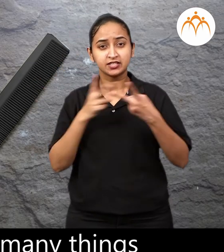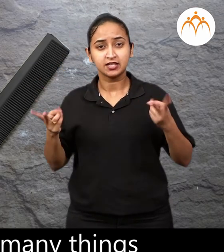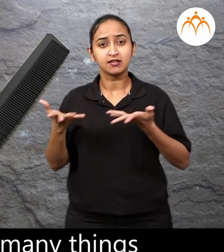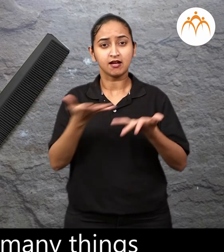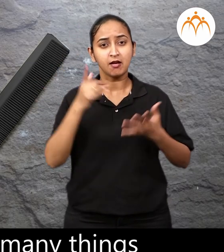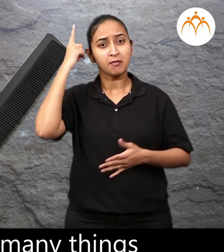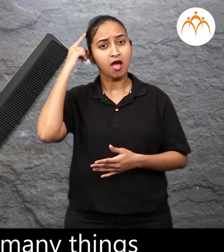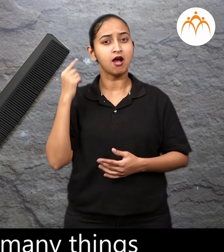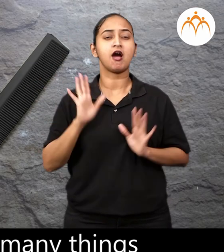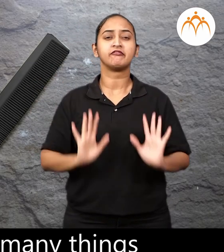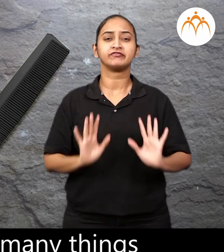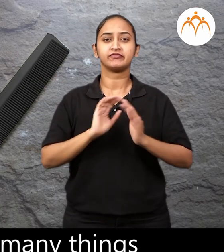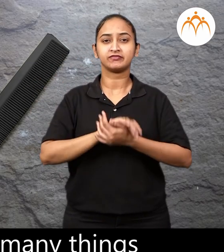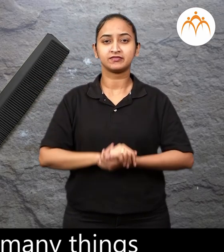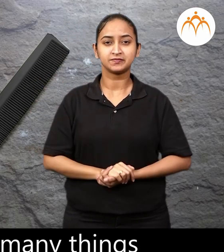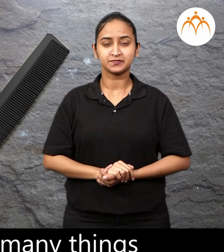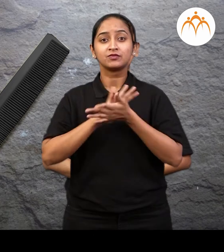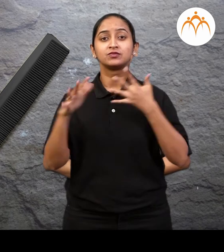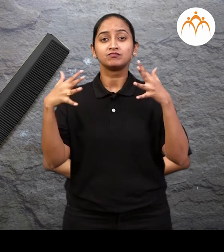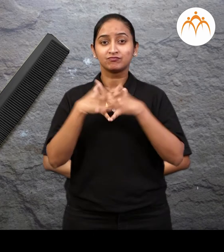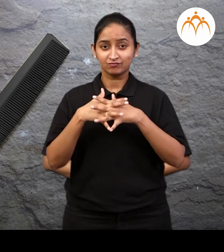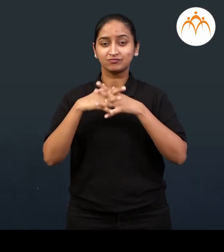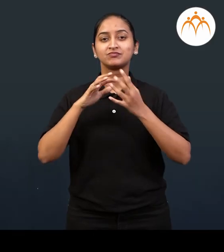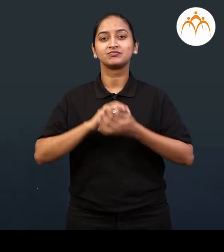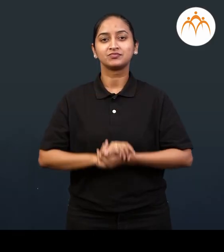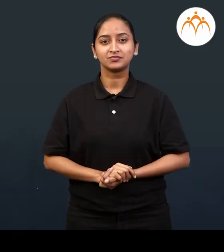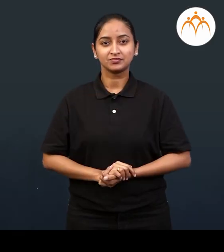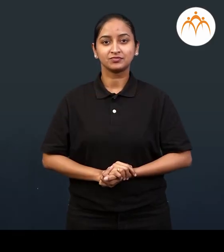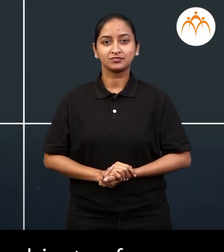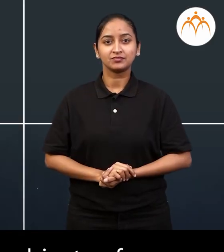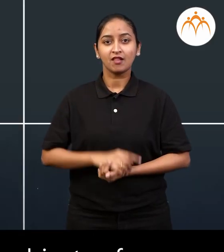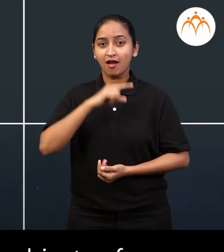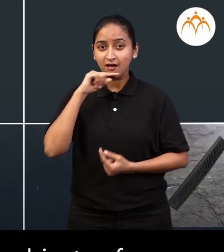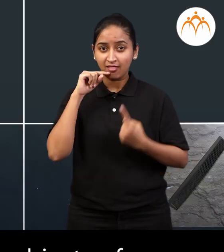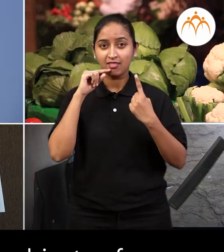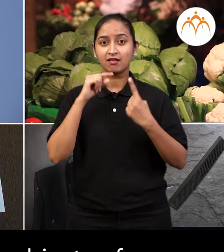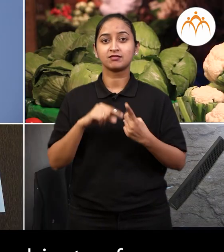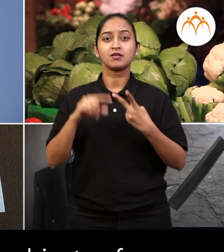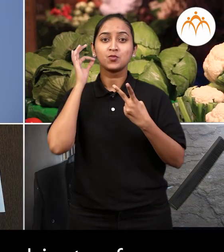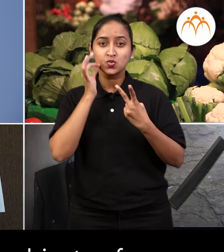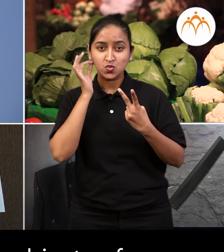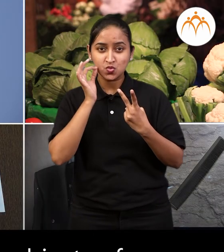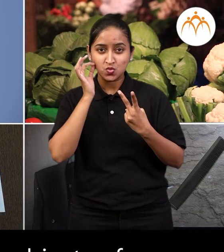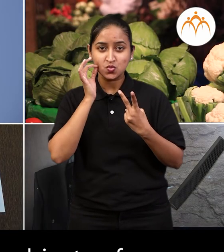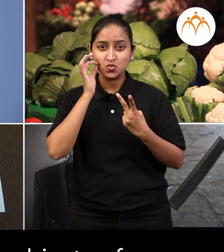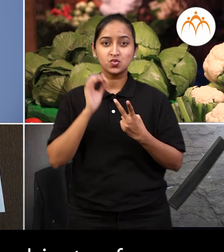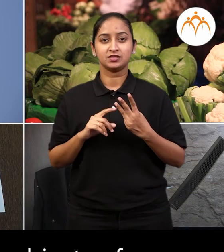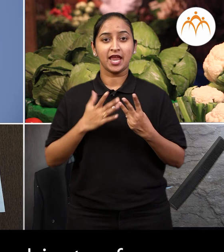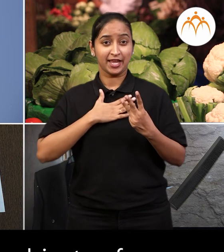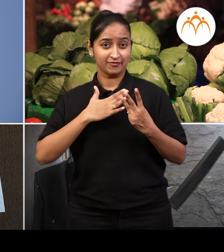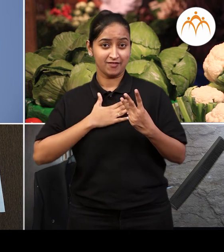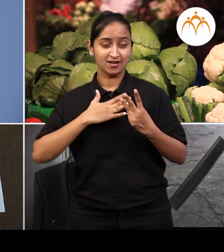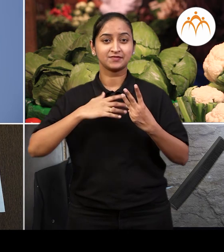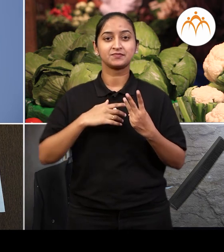so many things are of black color. Activity, collect pictures and